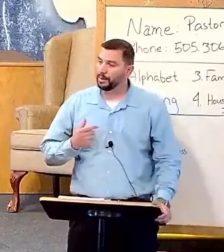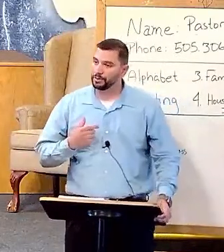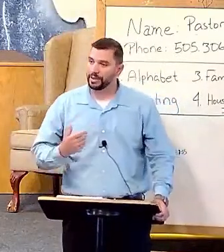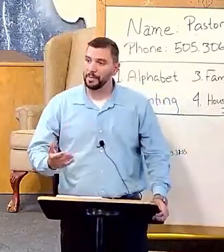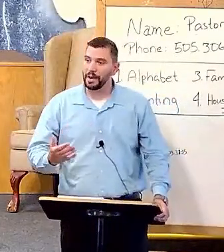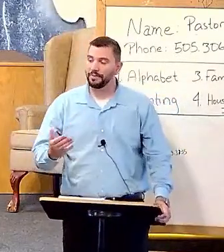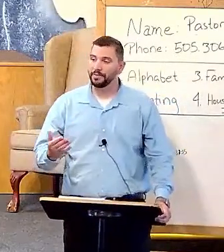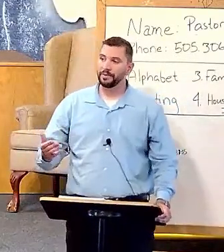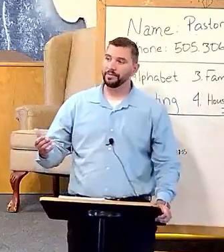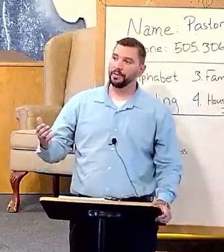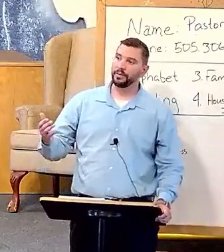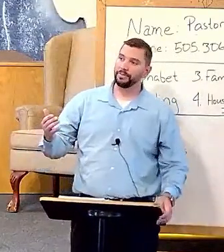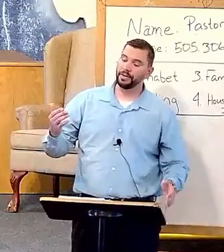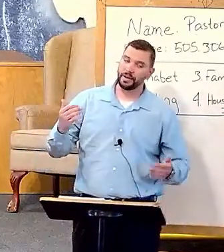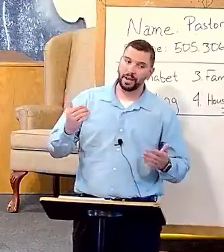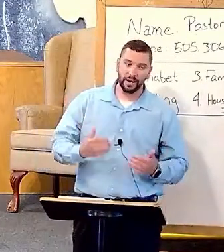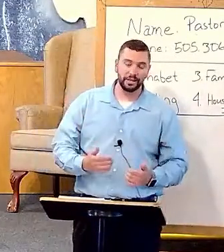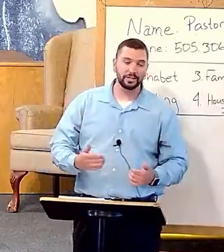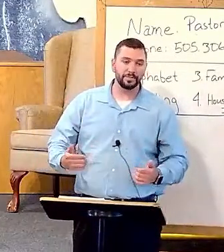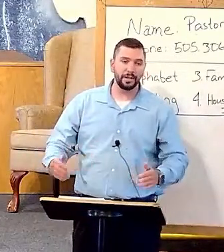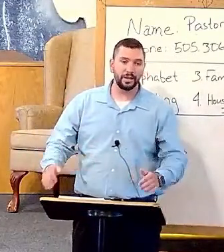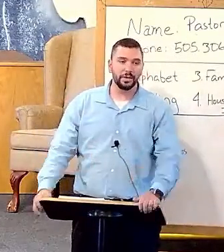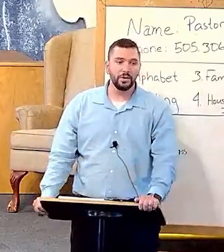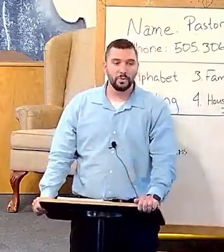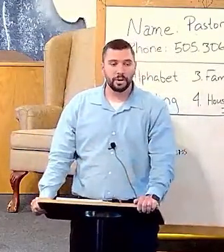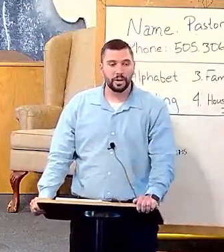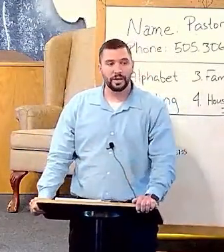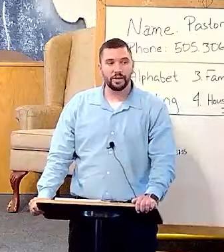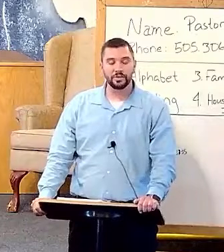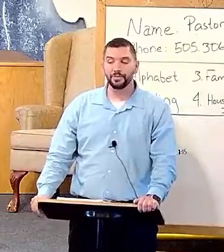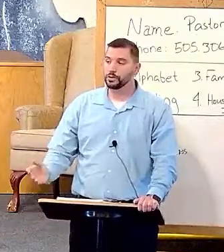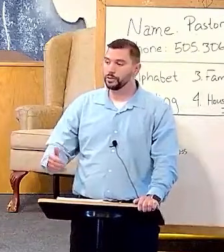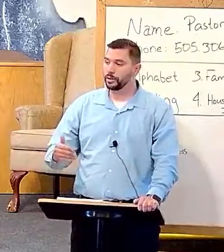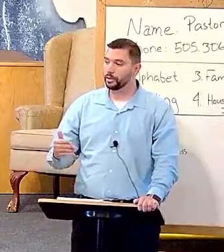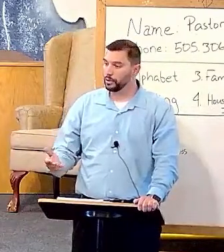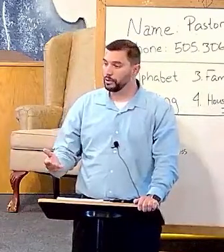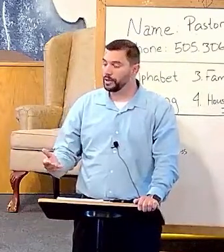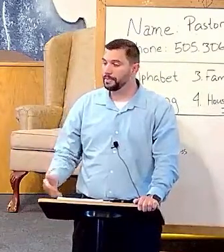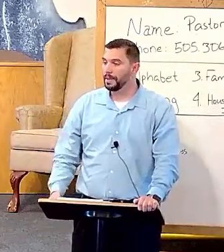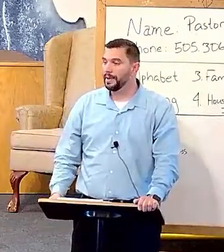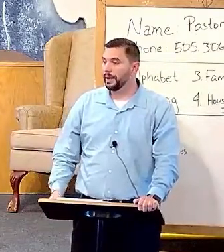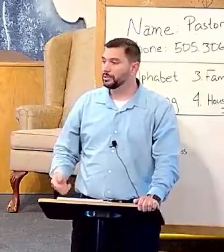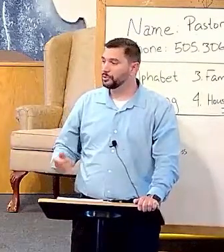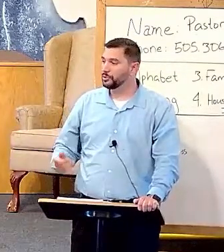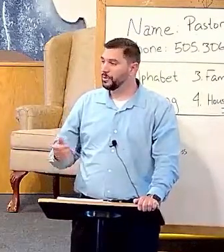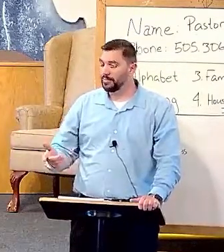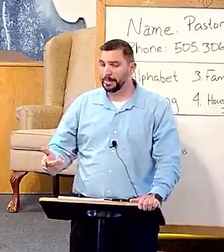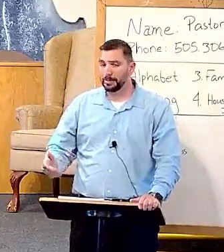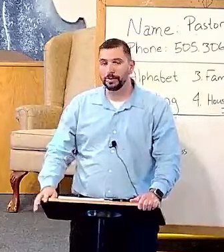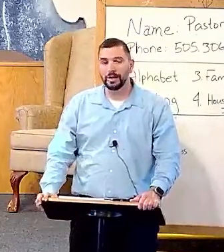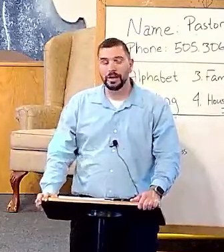came very handy to me when I first started learning and I was around deaf people. I would